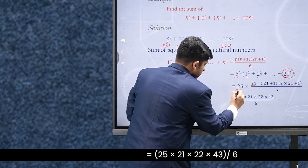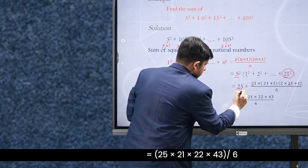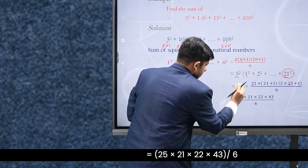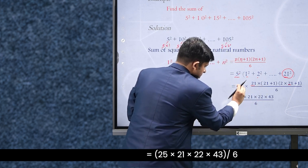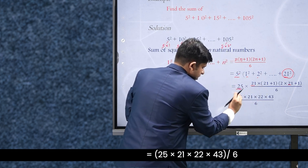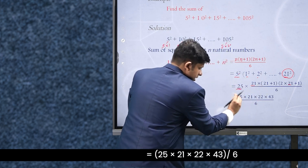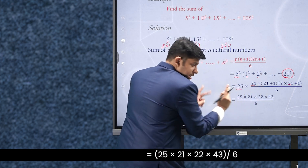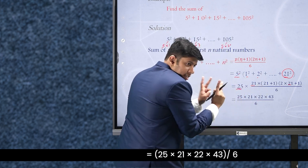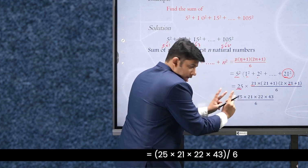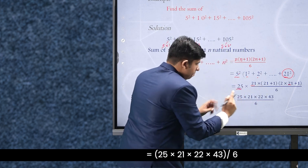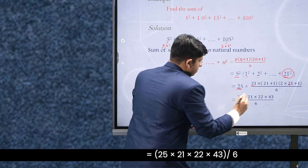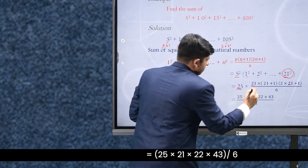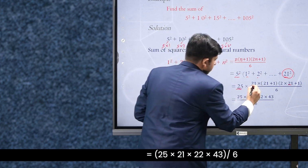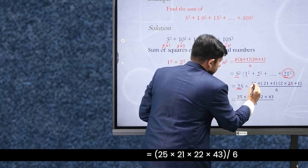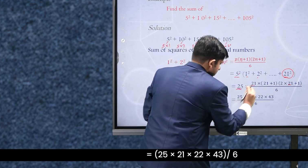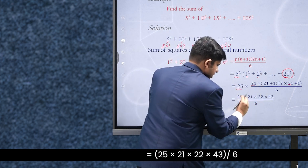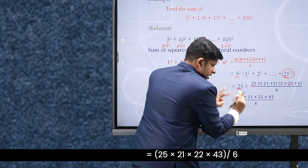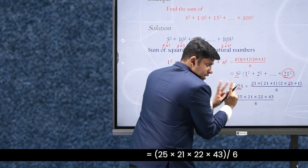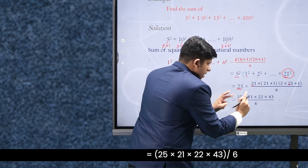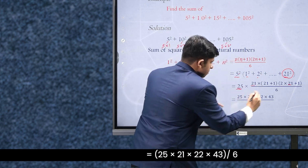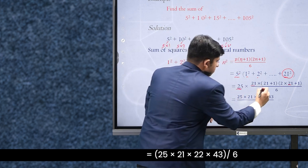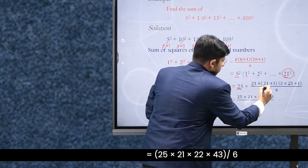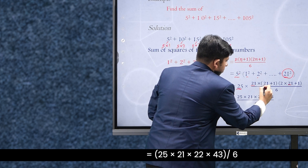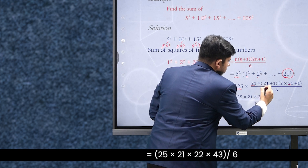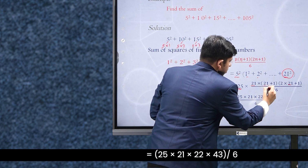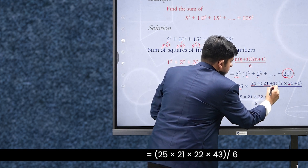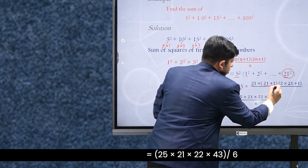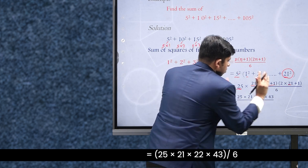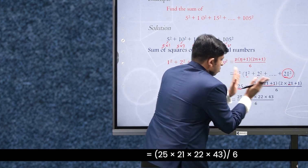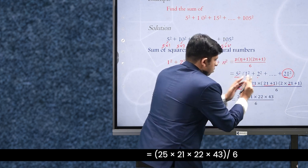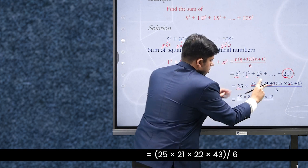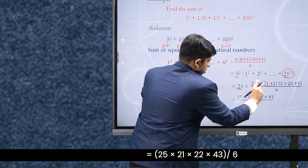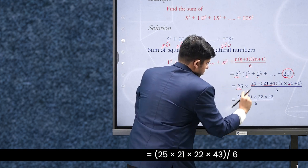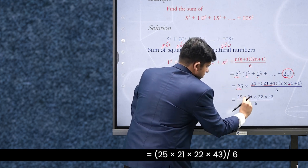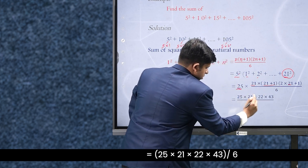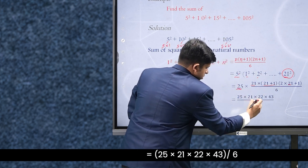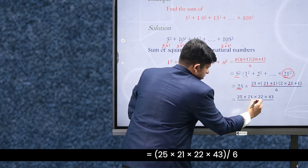25 into 21 into 22 into 43 by 6.